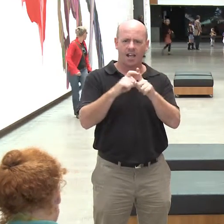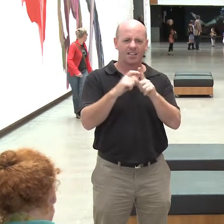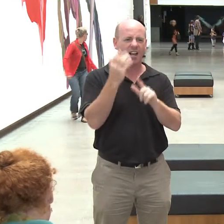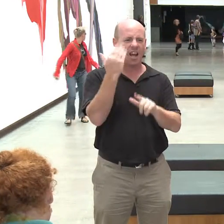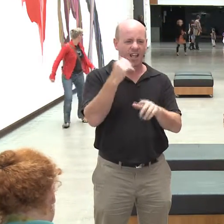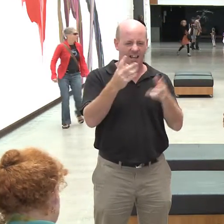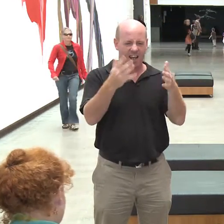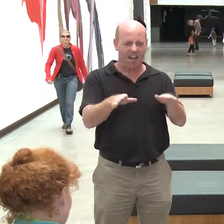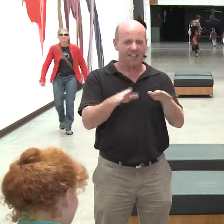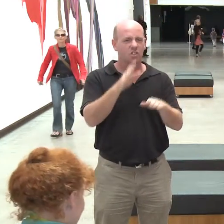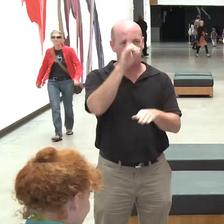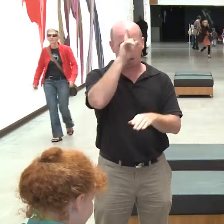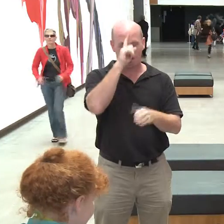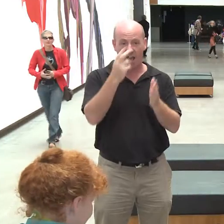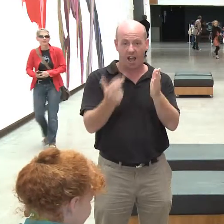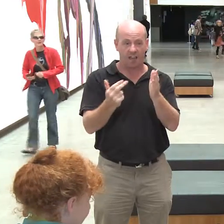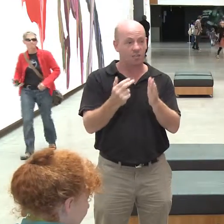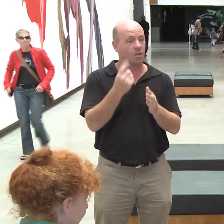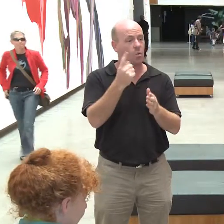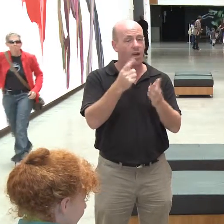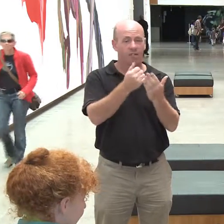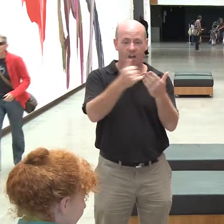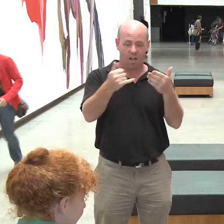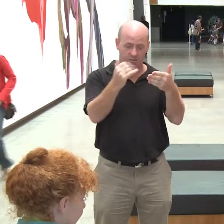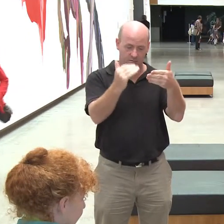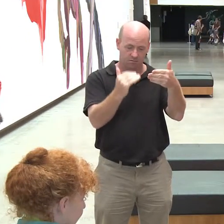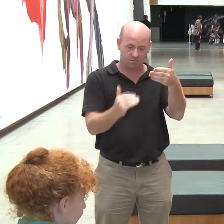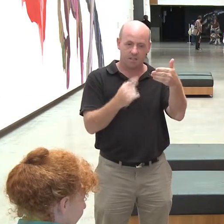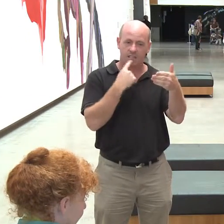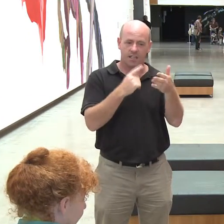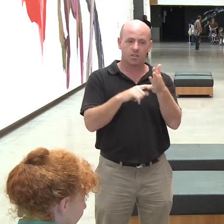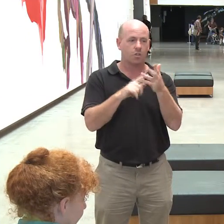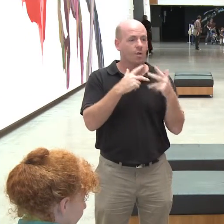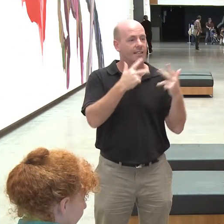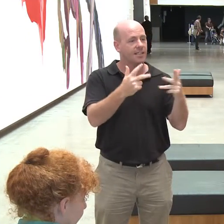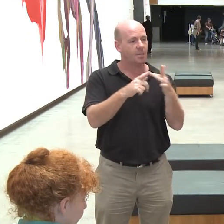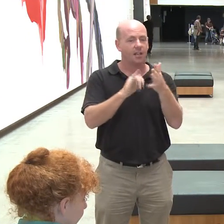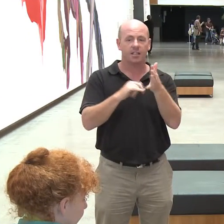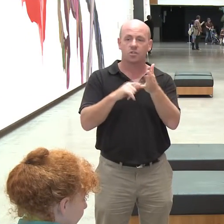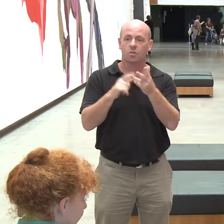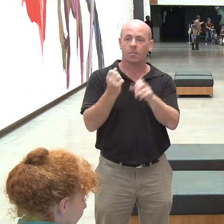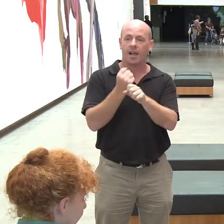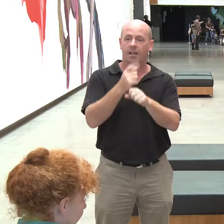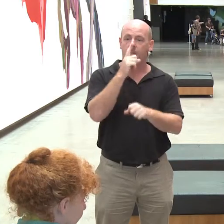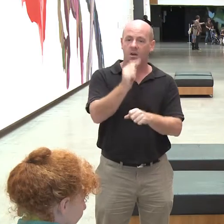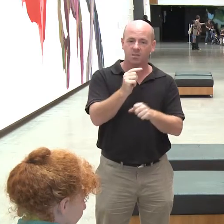who one of the lines was, to exhibit is to make possible